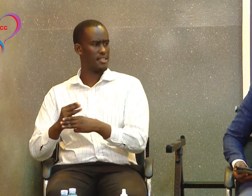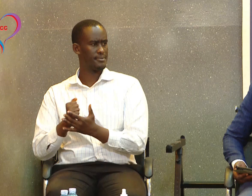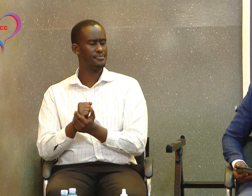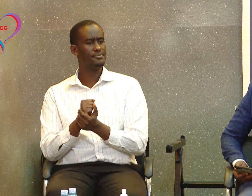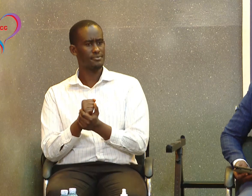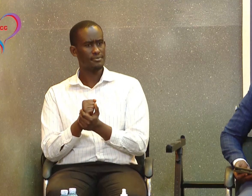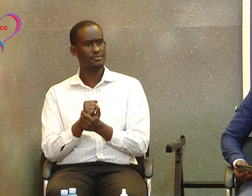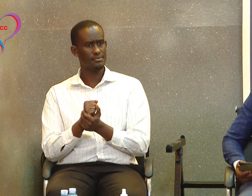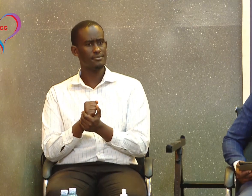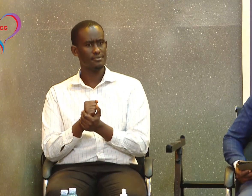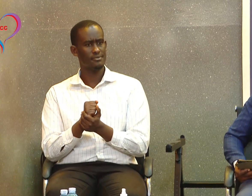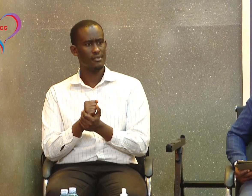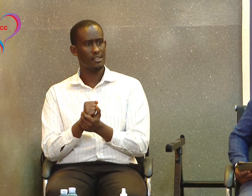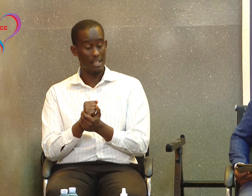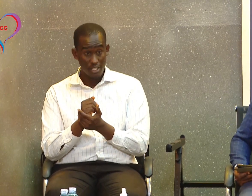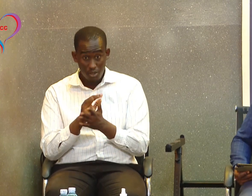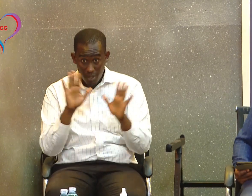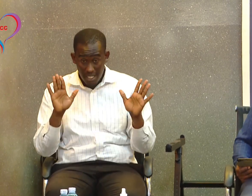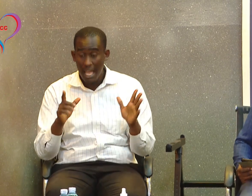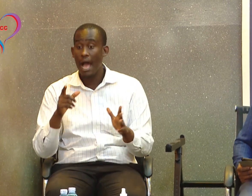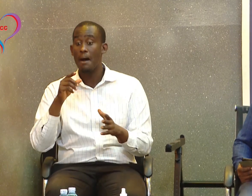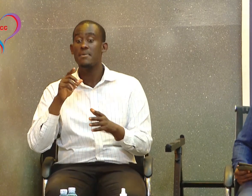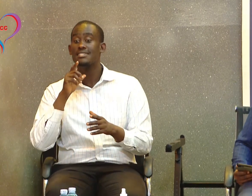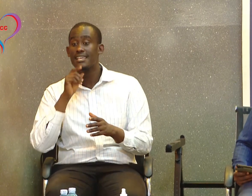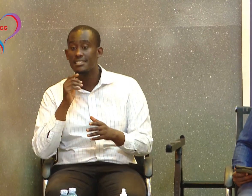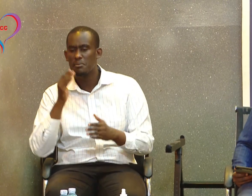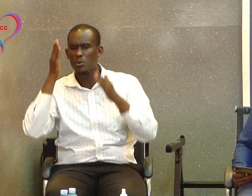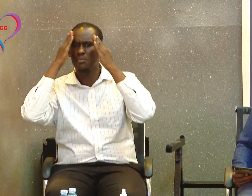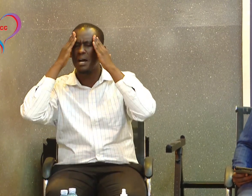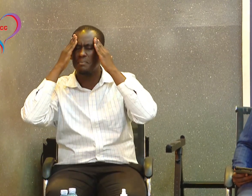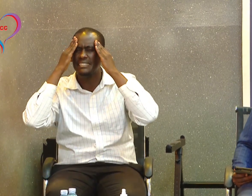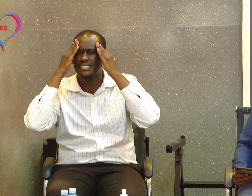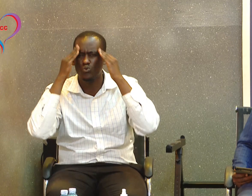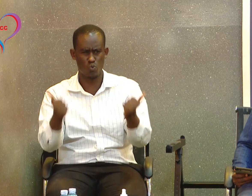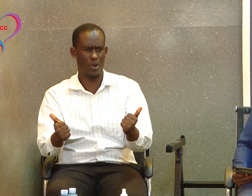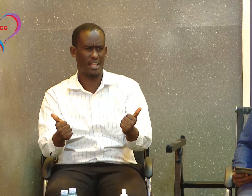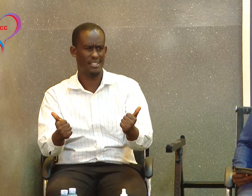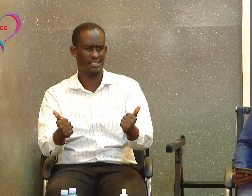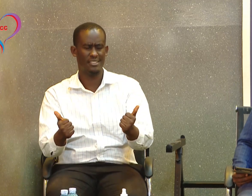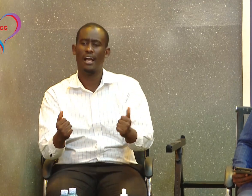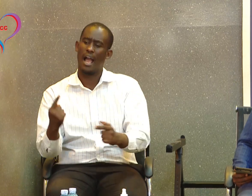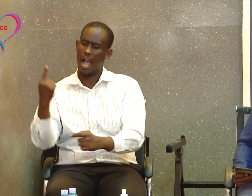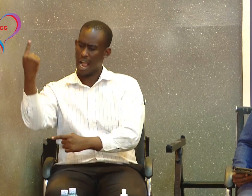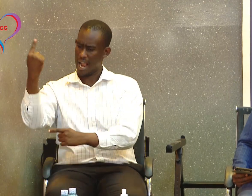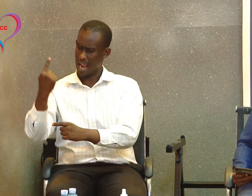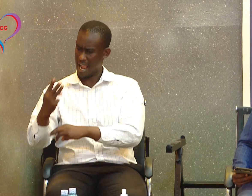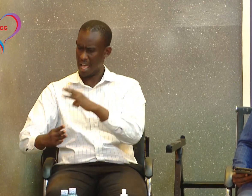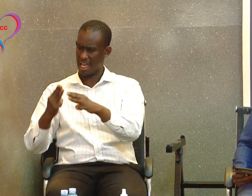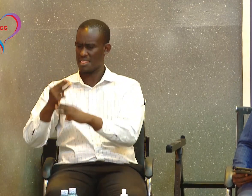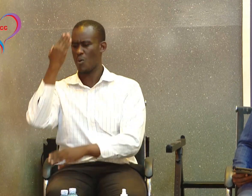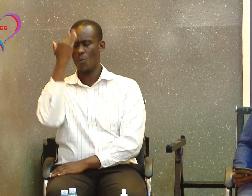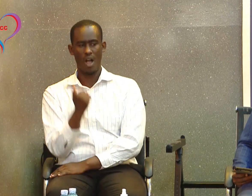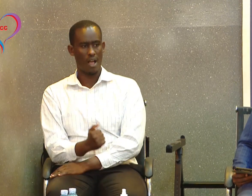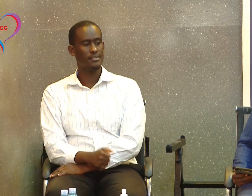very well why they are here. Omanya basajja bano balinga bamanyi bulungi nnye kyabaleeta wano. Why are you